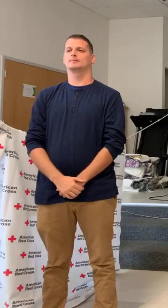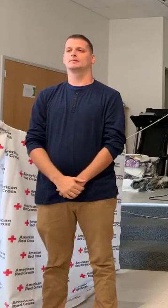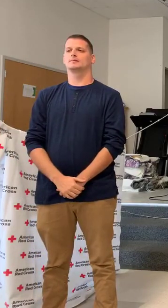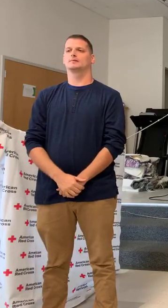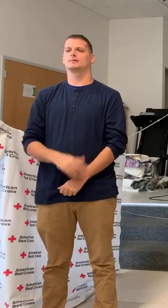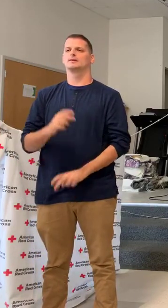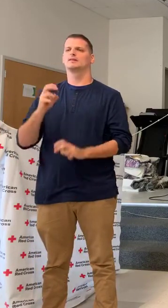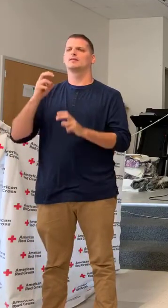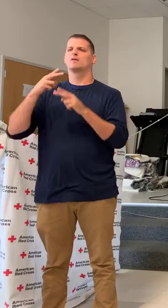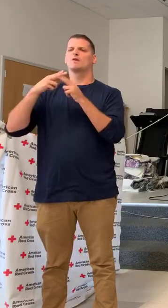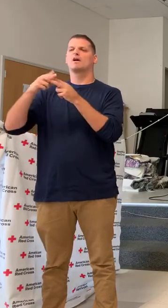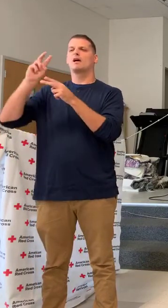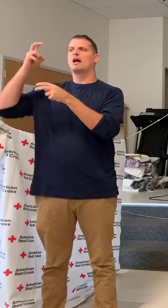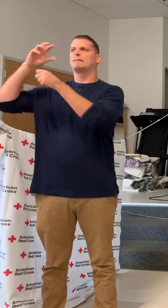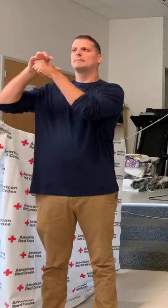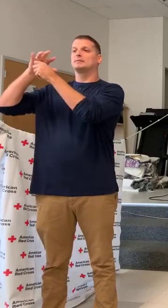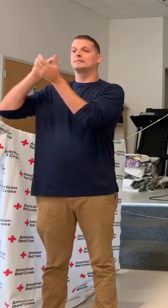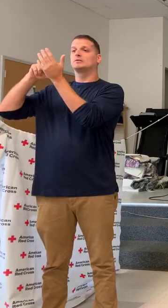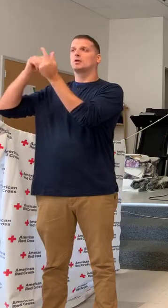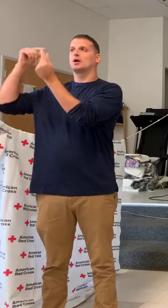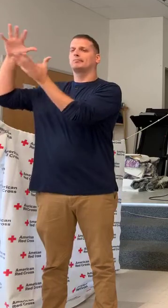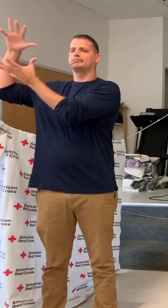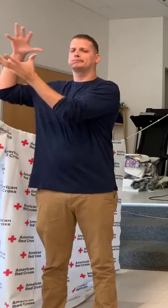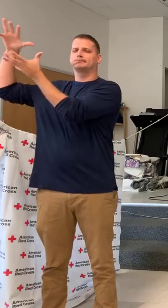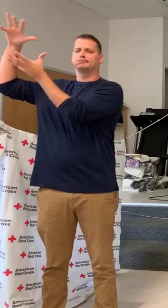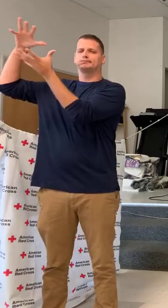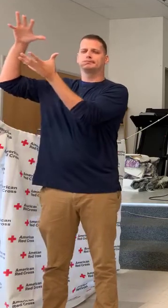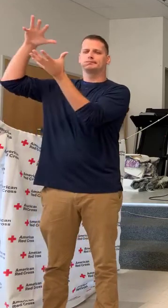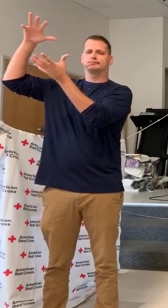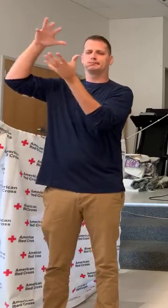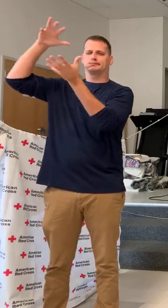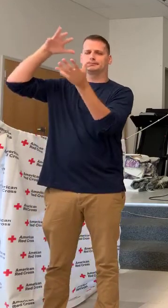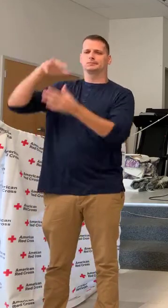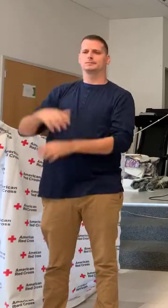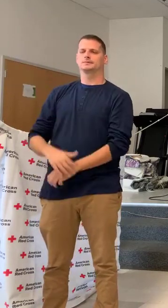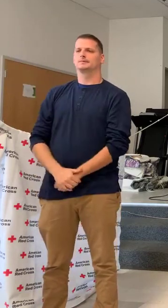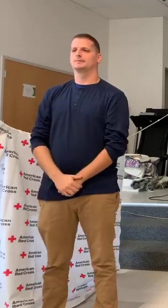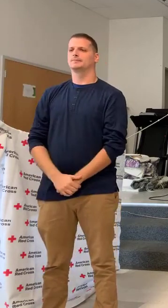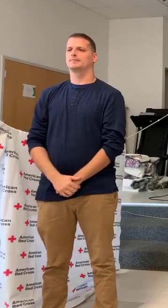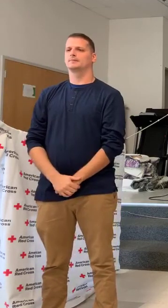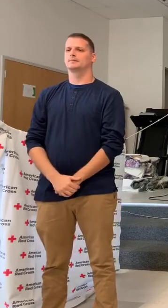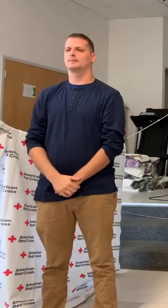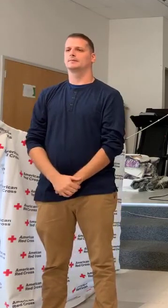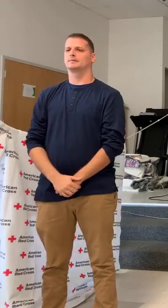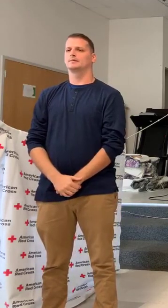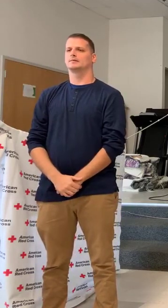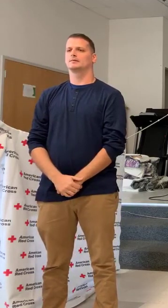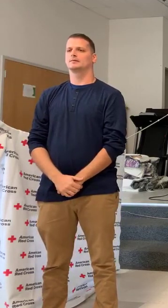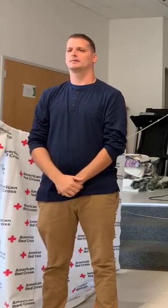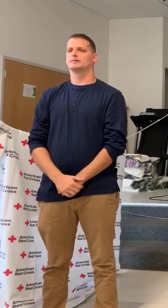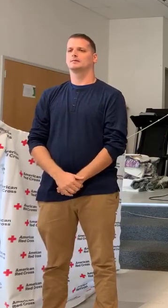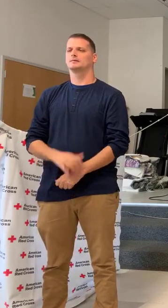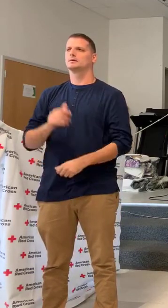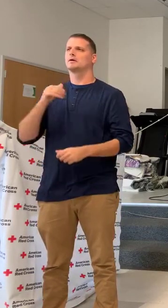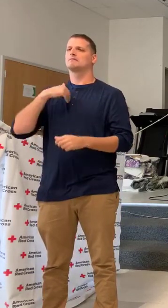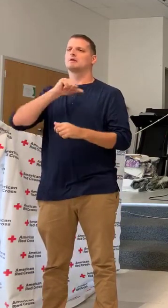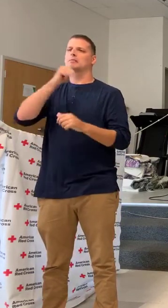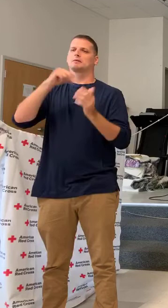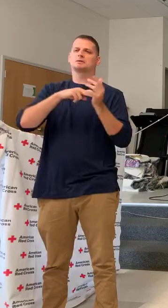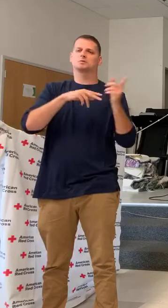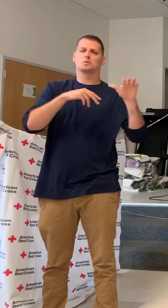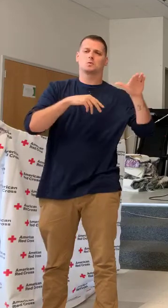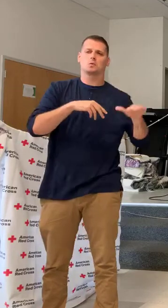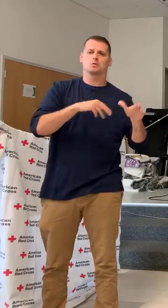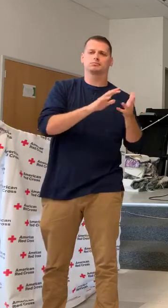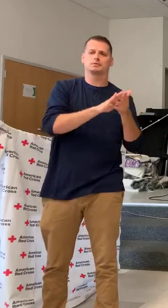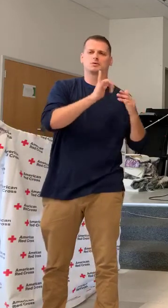portion of Alaska, and that's going to control a lot of our weather. We will have low pressures going by along the southern Alaskan coast, and also